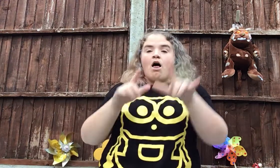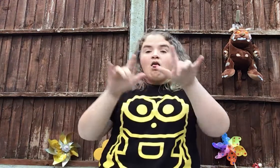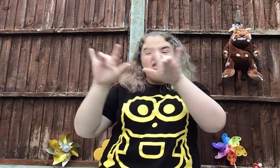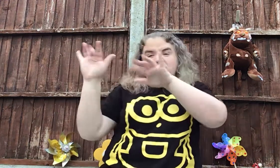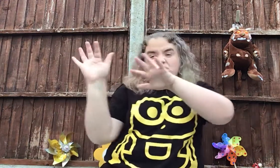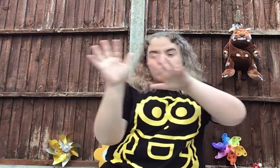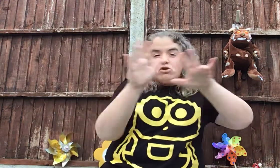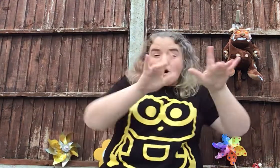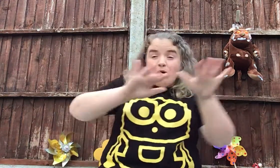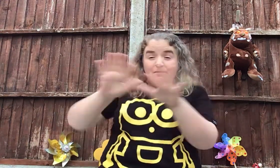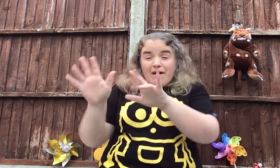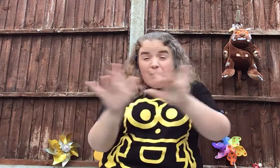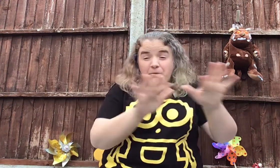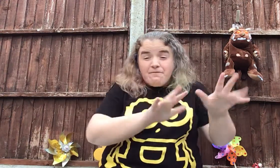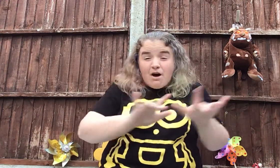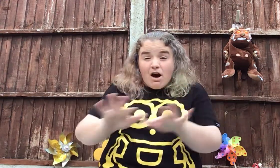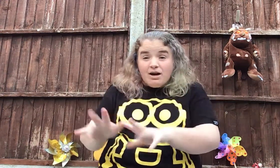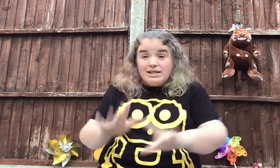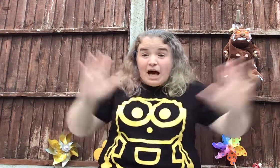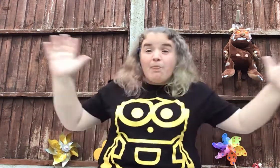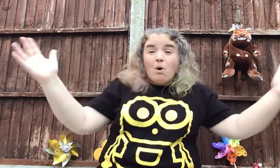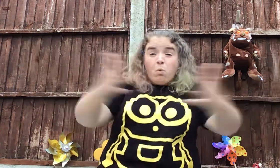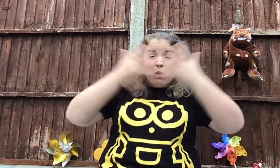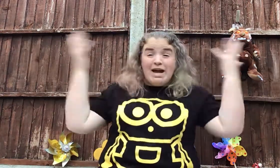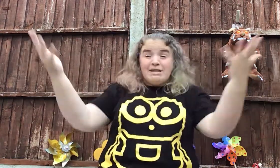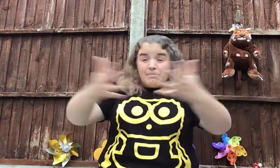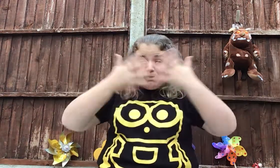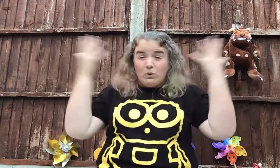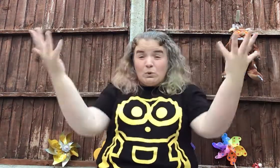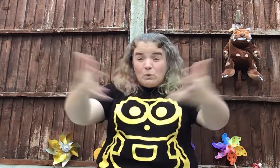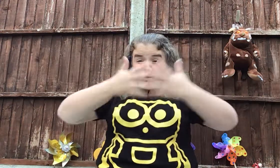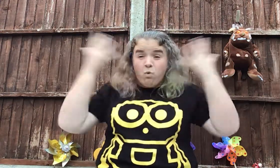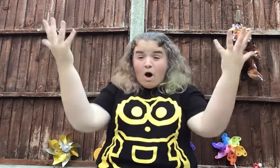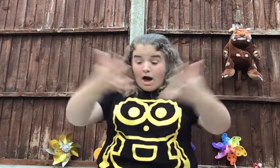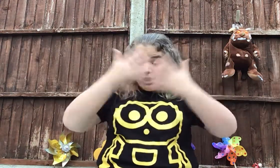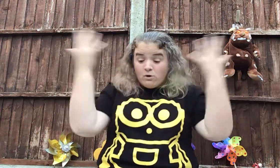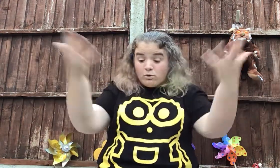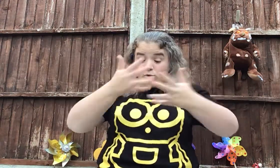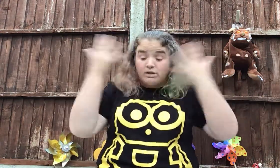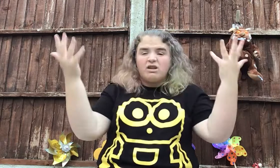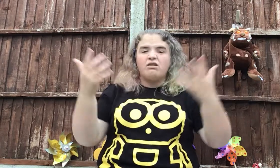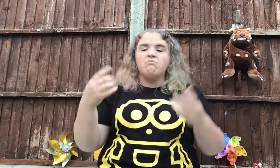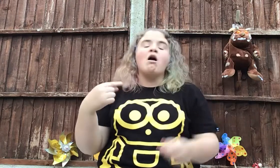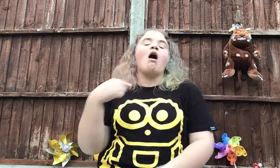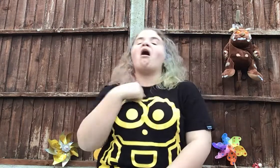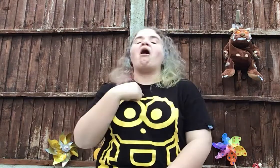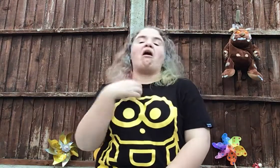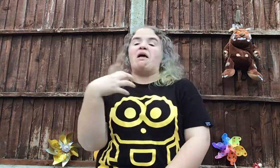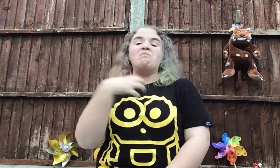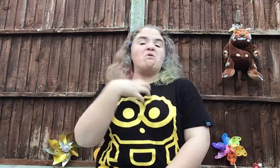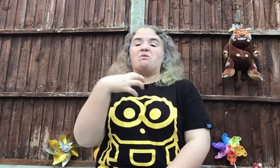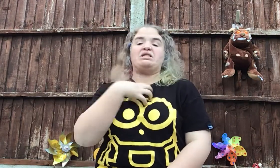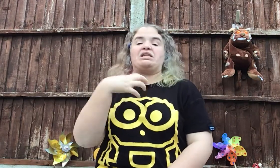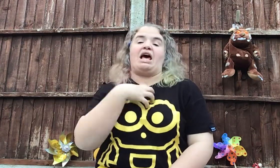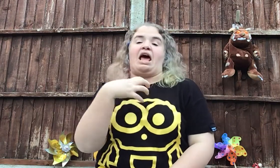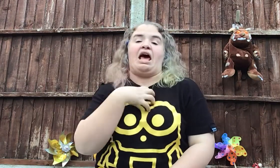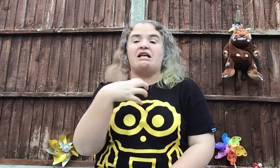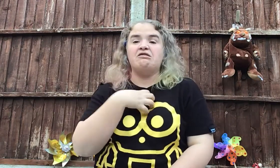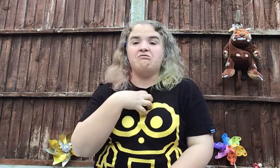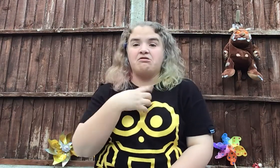The snow fell fast and the wind blew wild. I'm not scared,